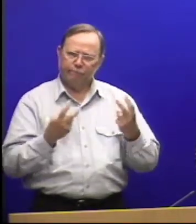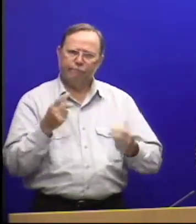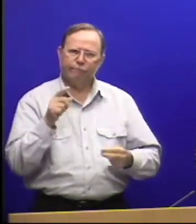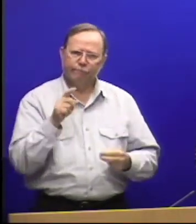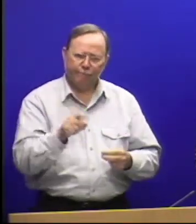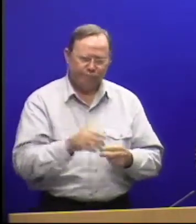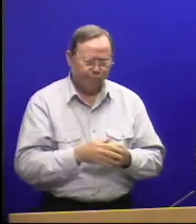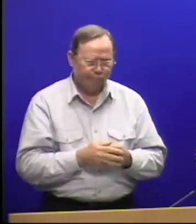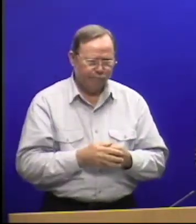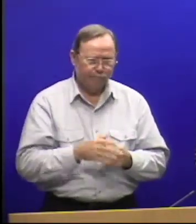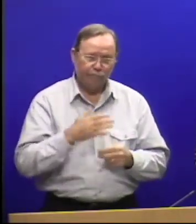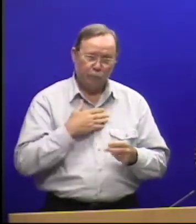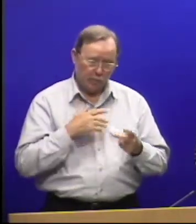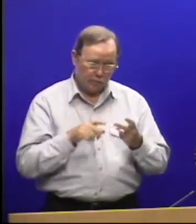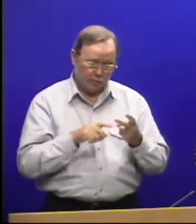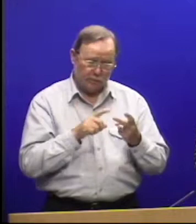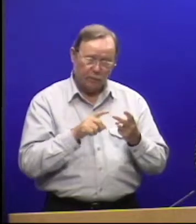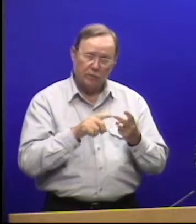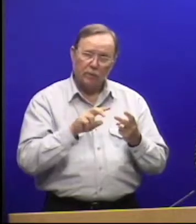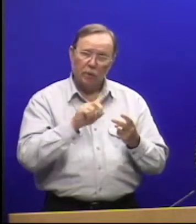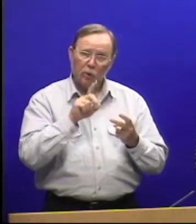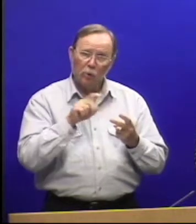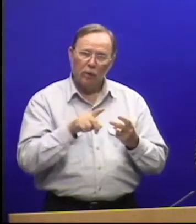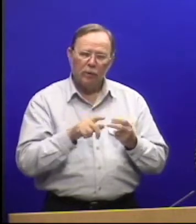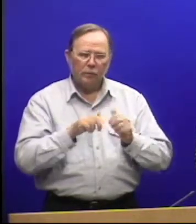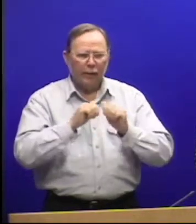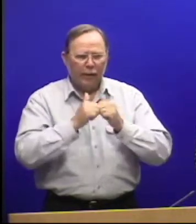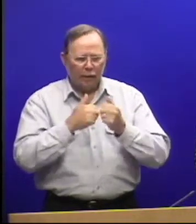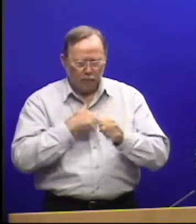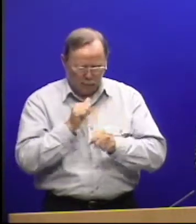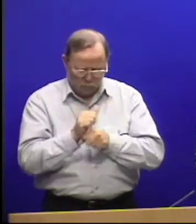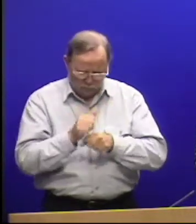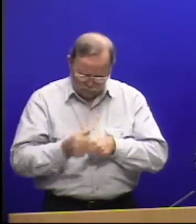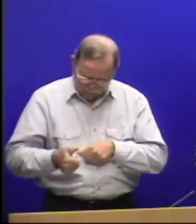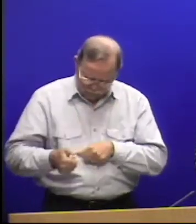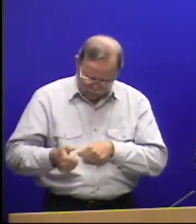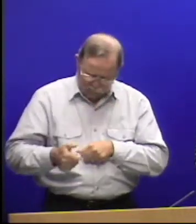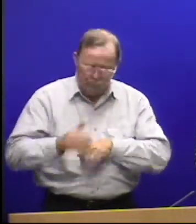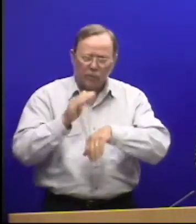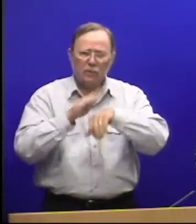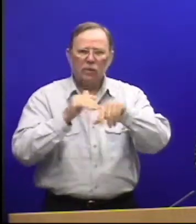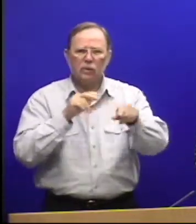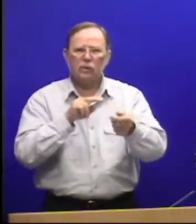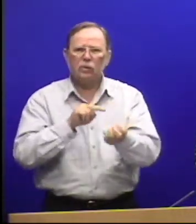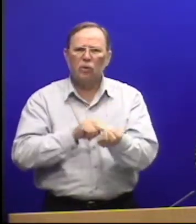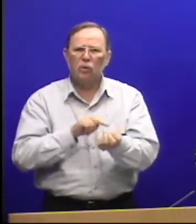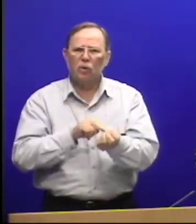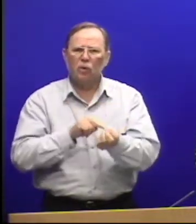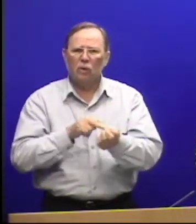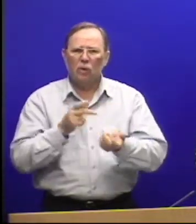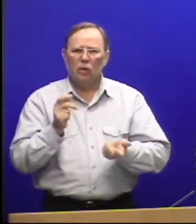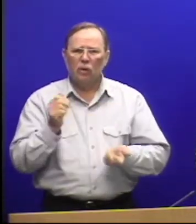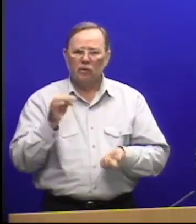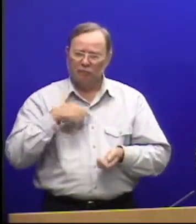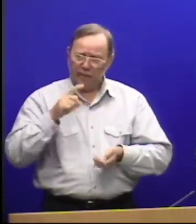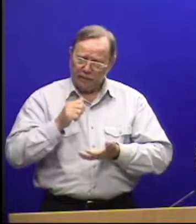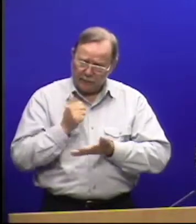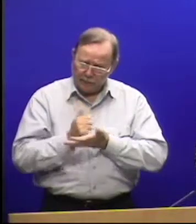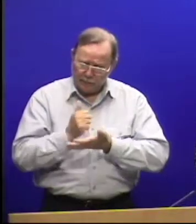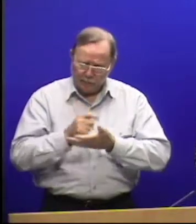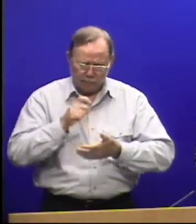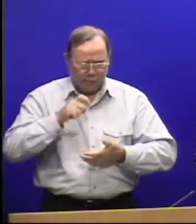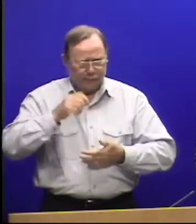My second question would be, how do I work the nurse call button? If I need help, I need to know how to get